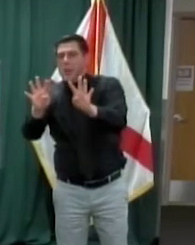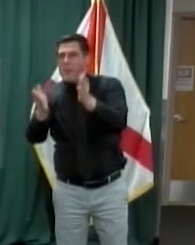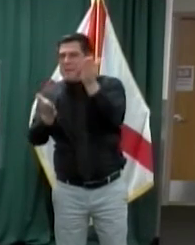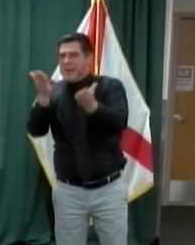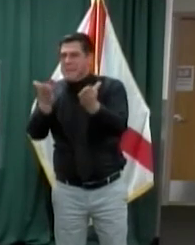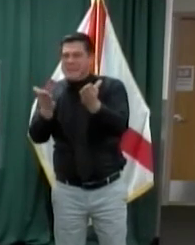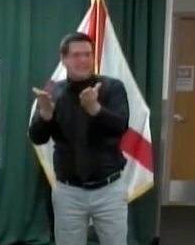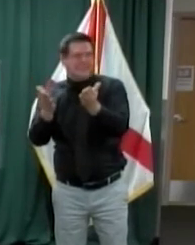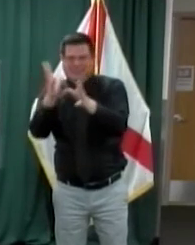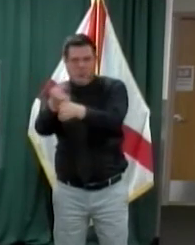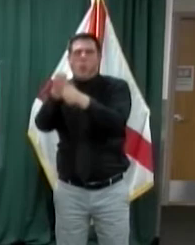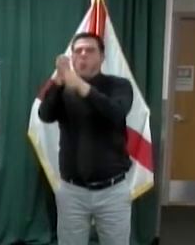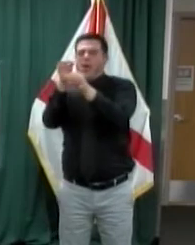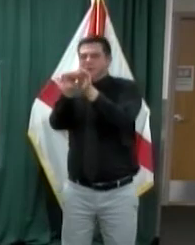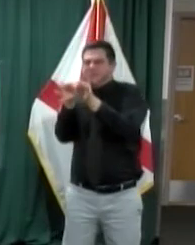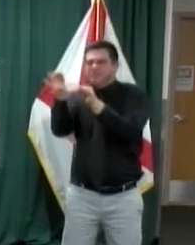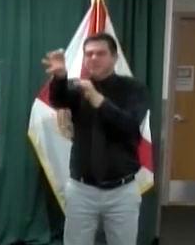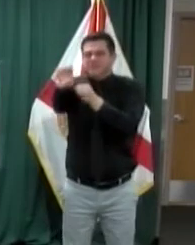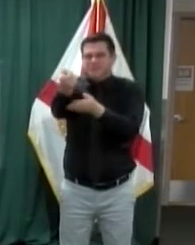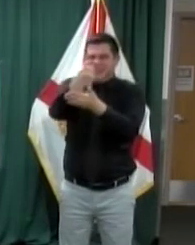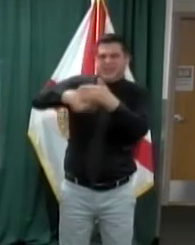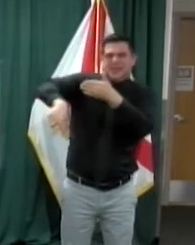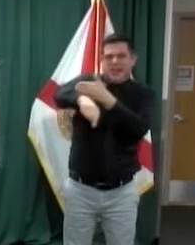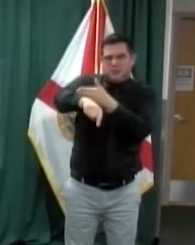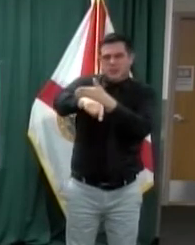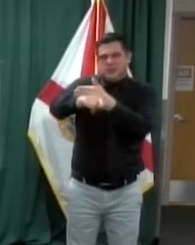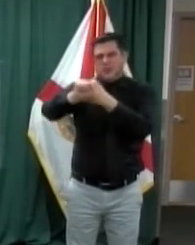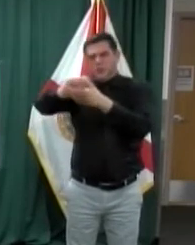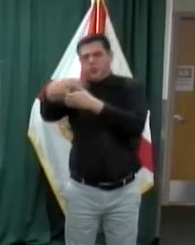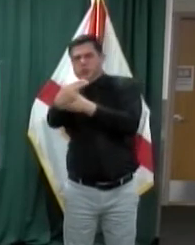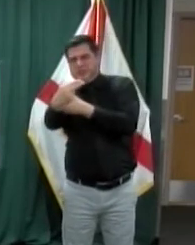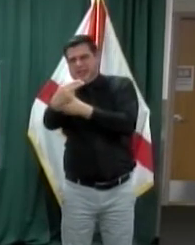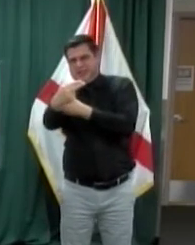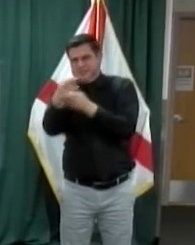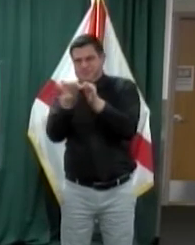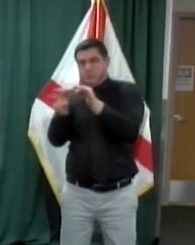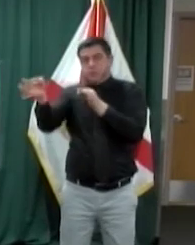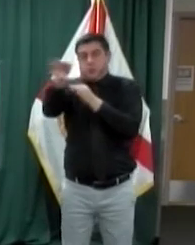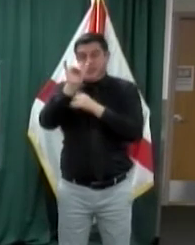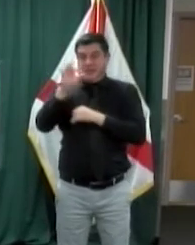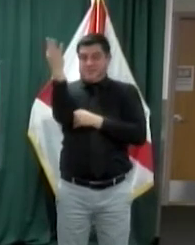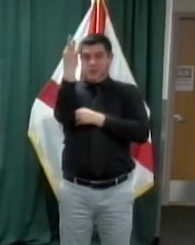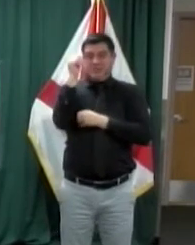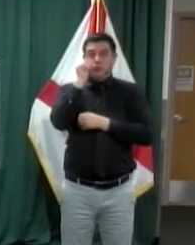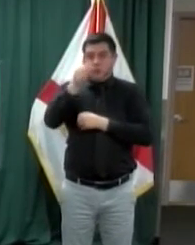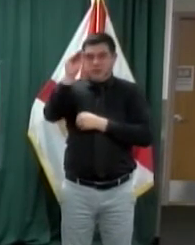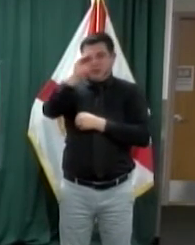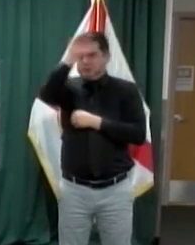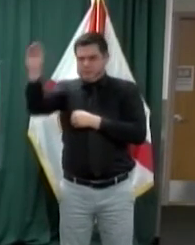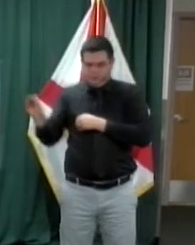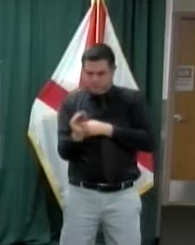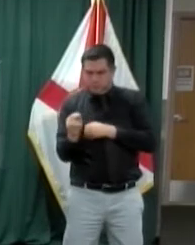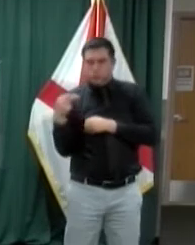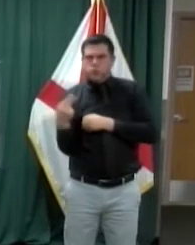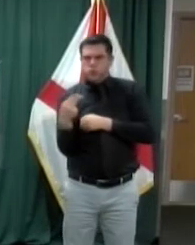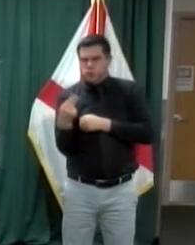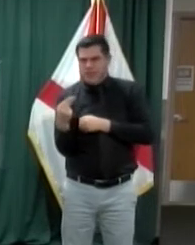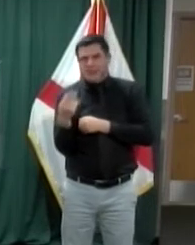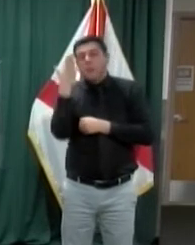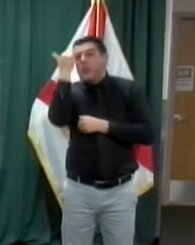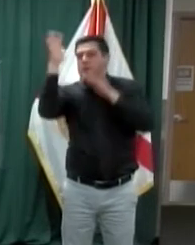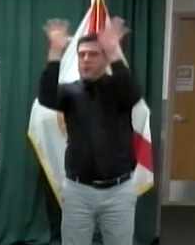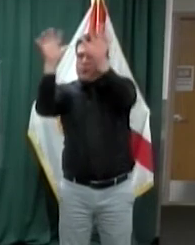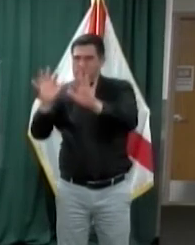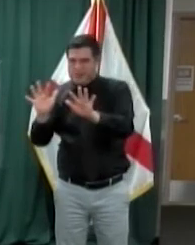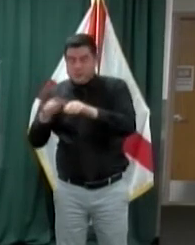it will take place next Thursday. All of the other days for next week are scheduled just like they were. So Monday, we will be in